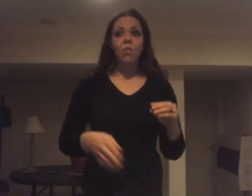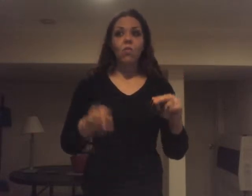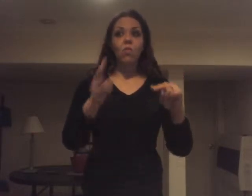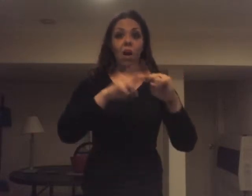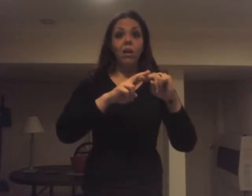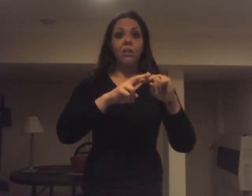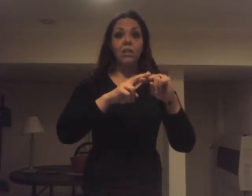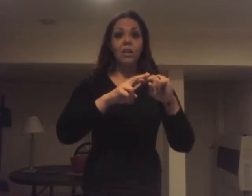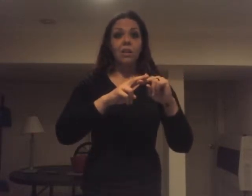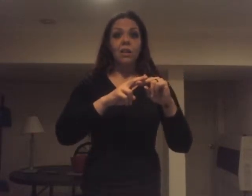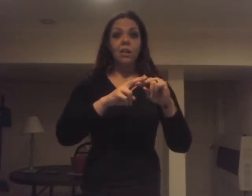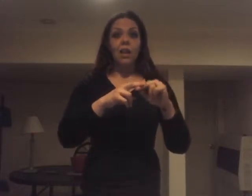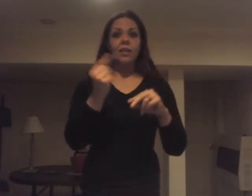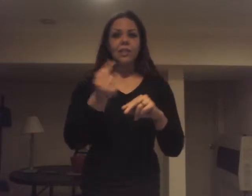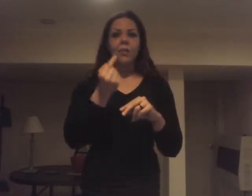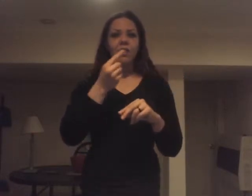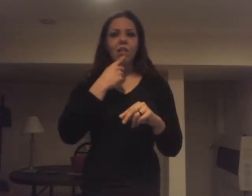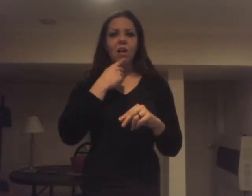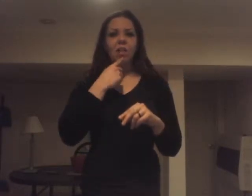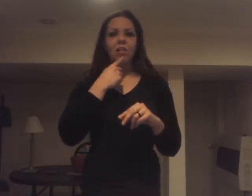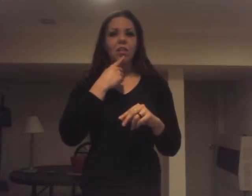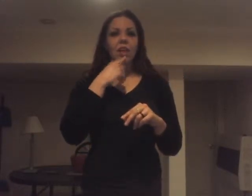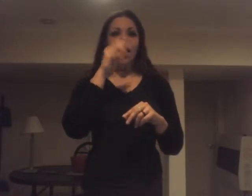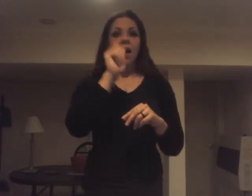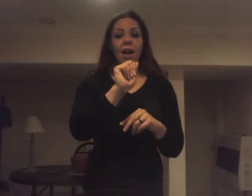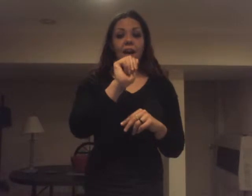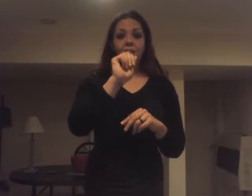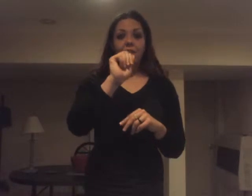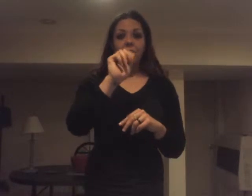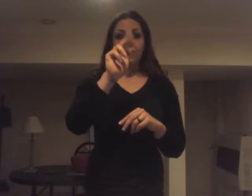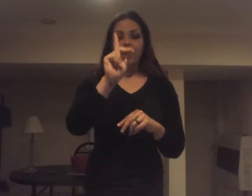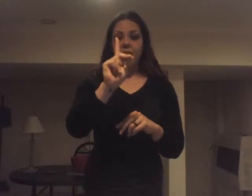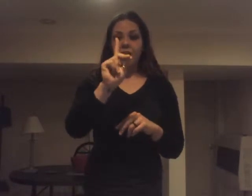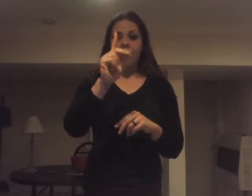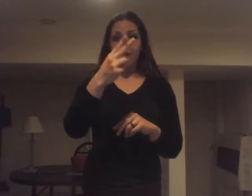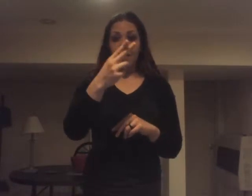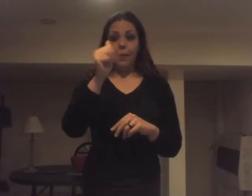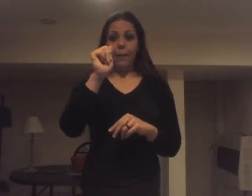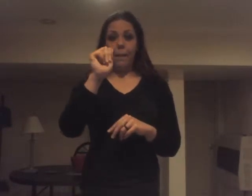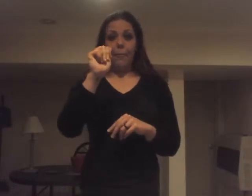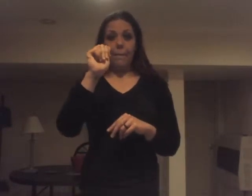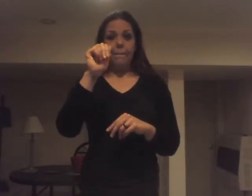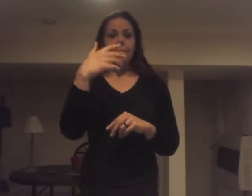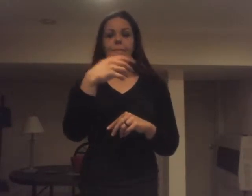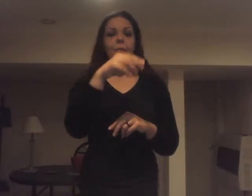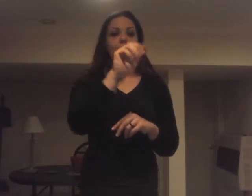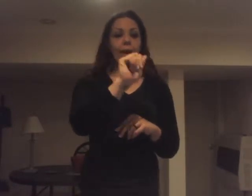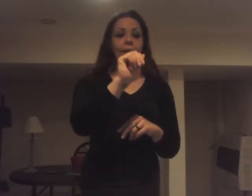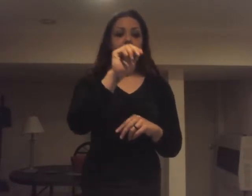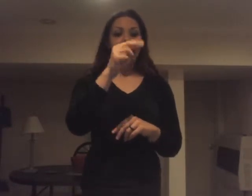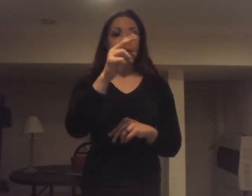deficit hyperactivity disorder, ADHD, it's usually abbreviated